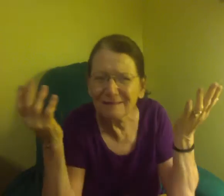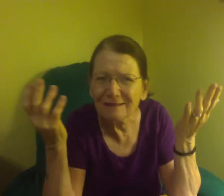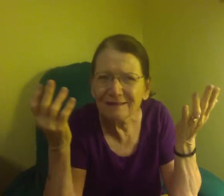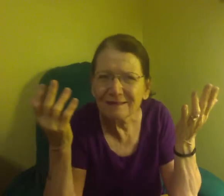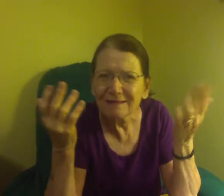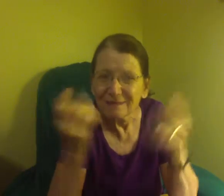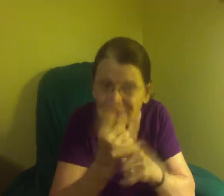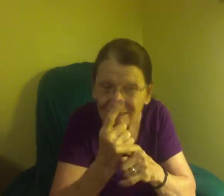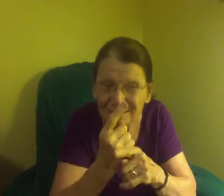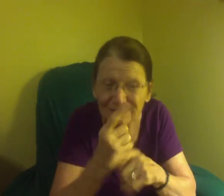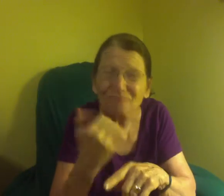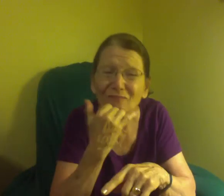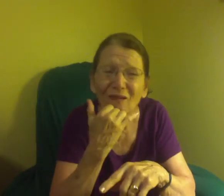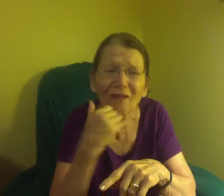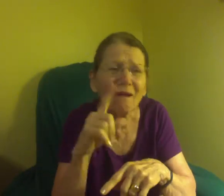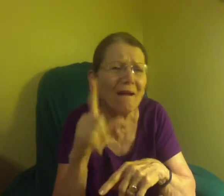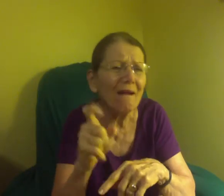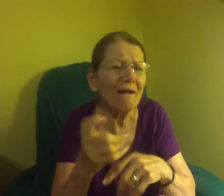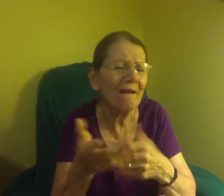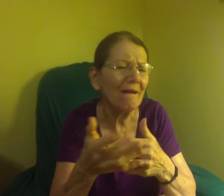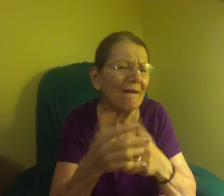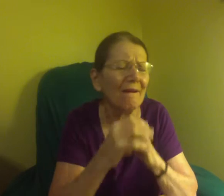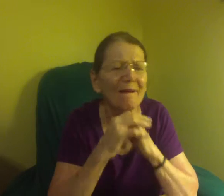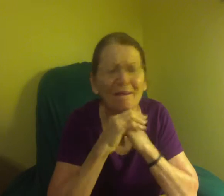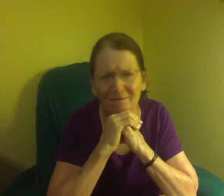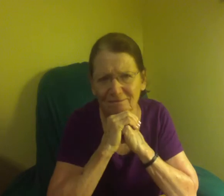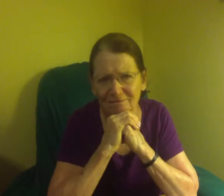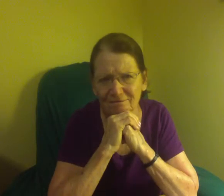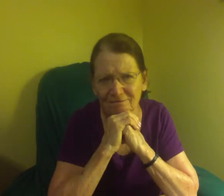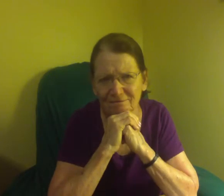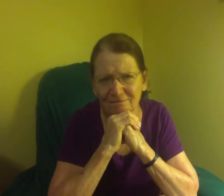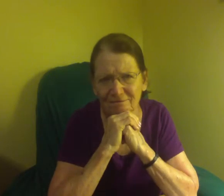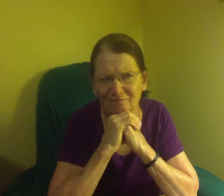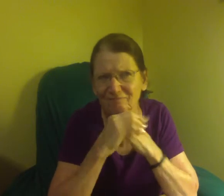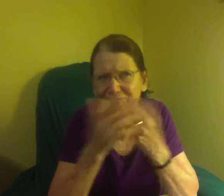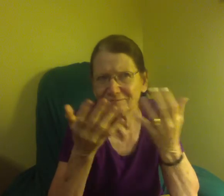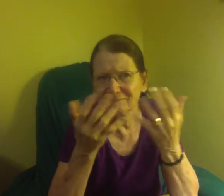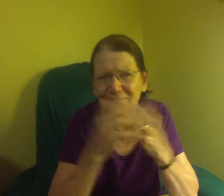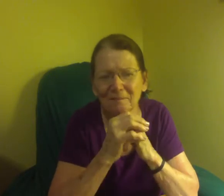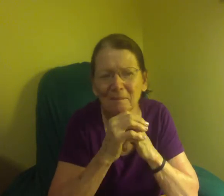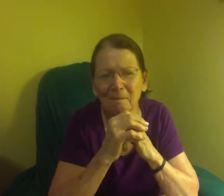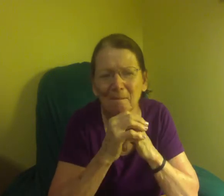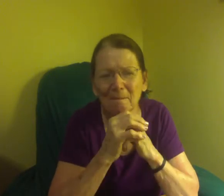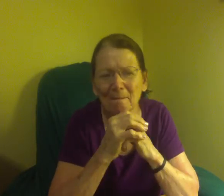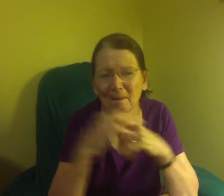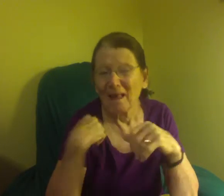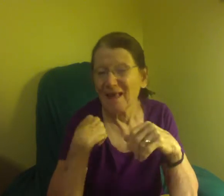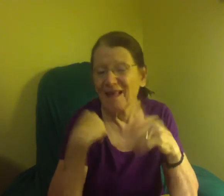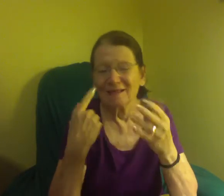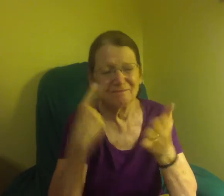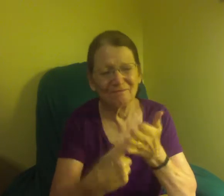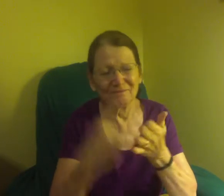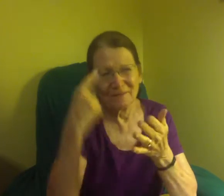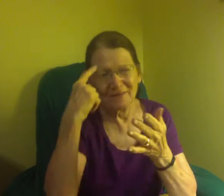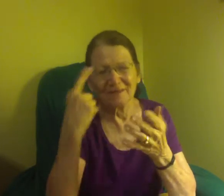cold.